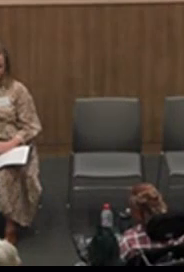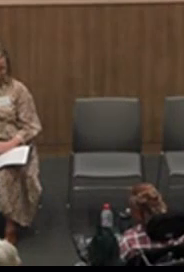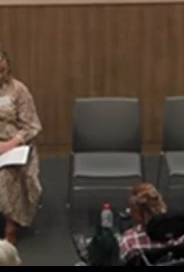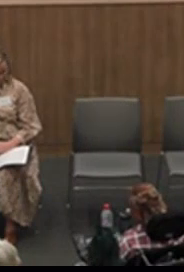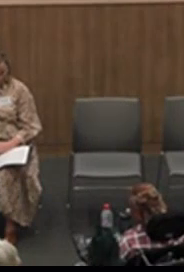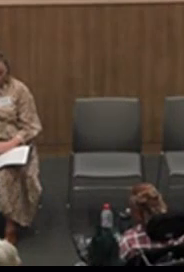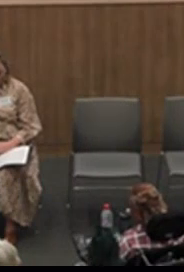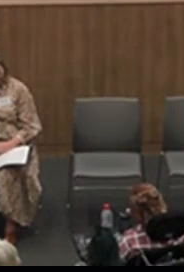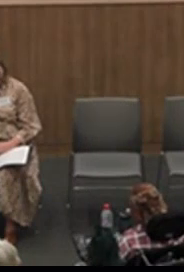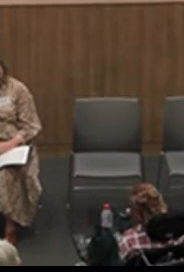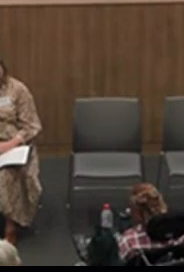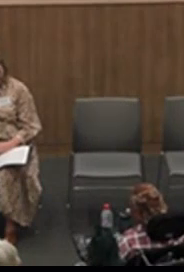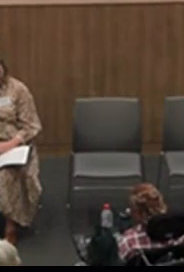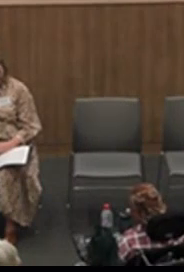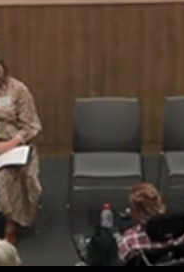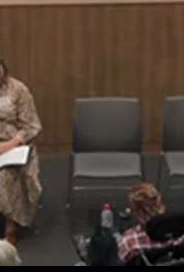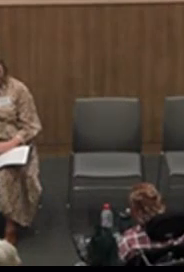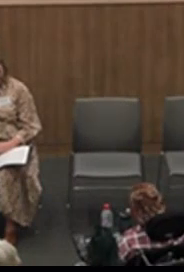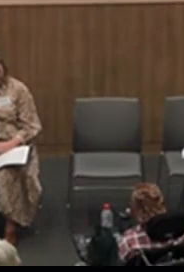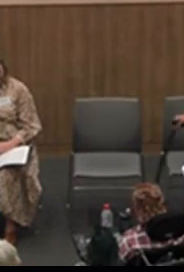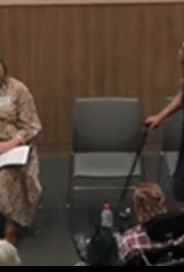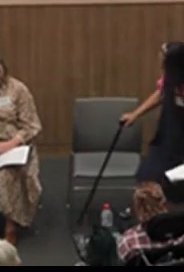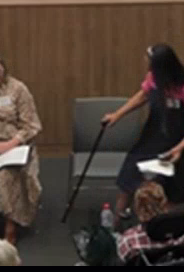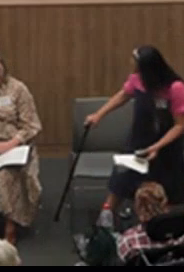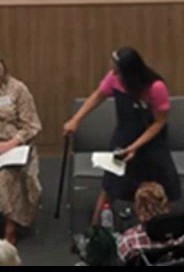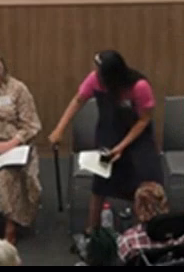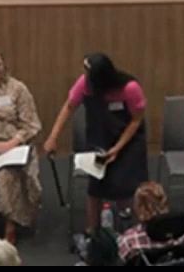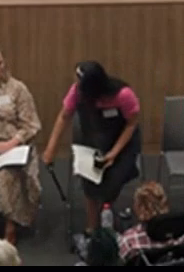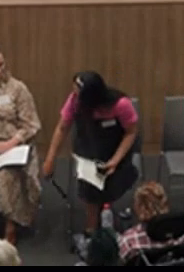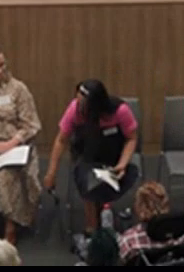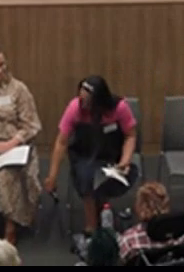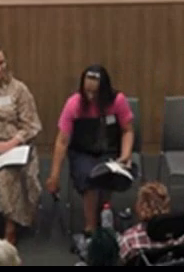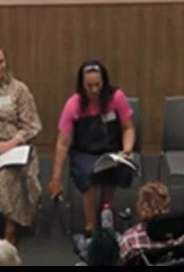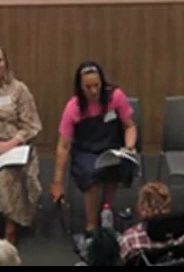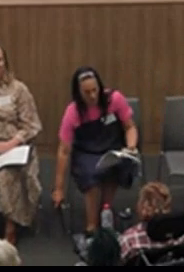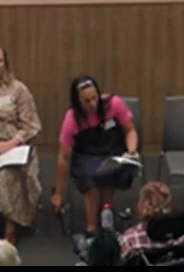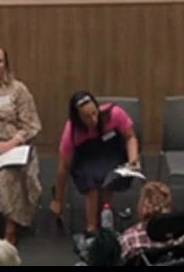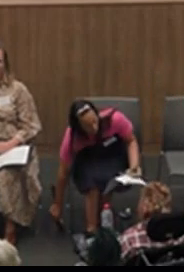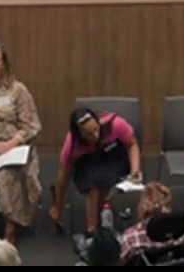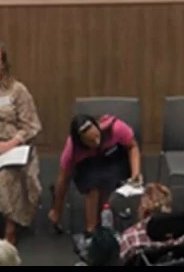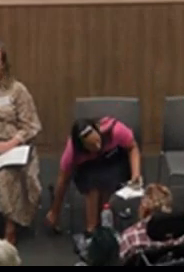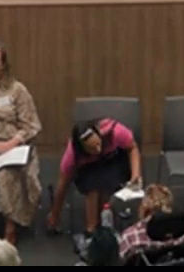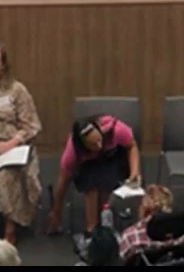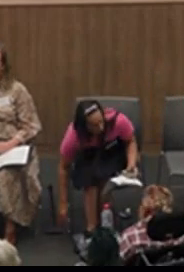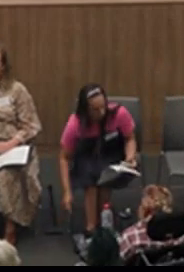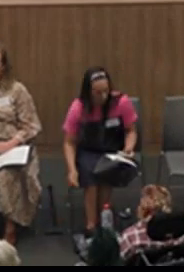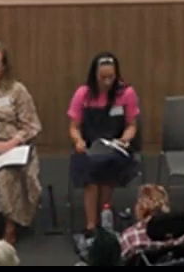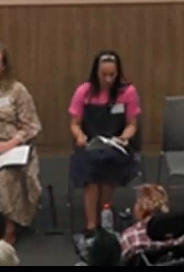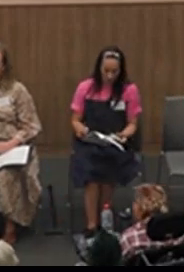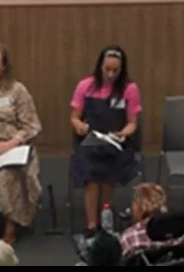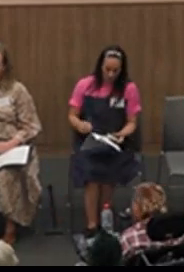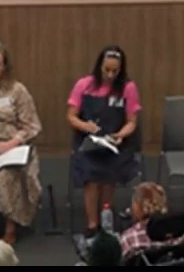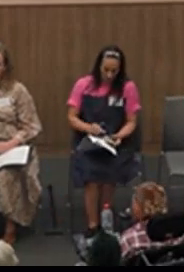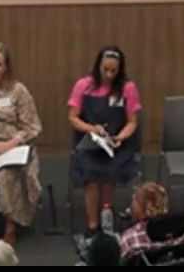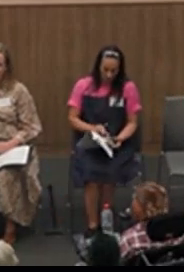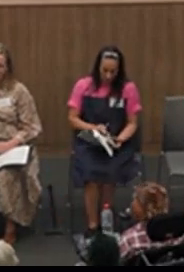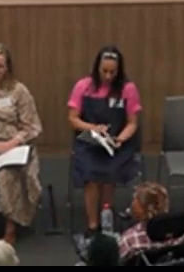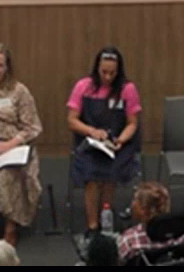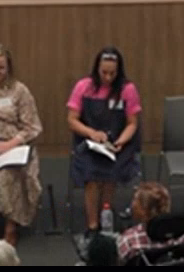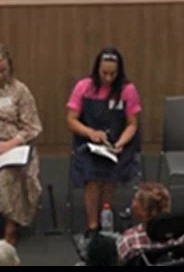have more say in their healthcare. Both hospital stay guidelines, a guide for people with disability and their family, friends and